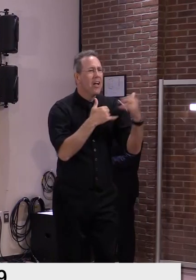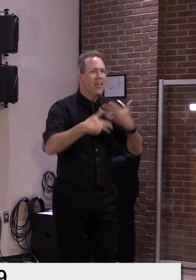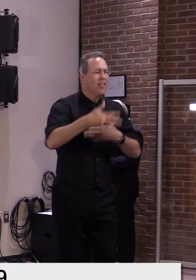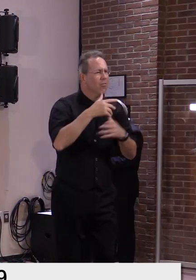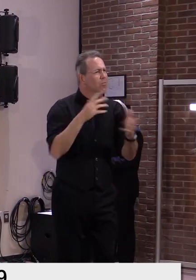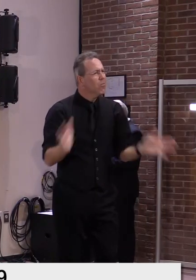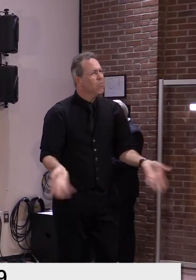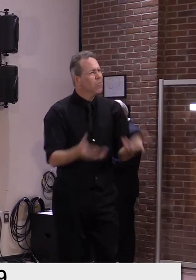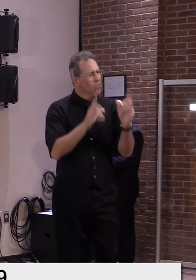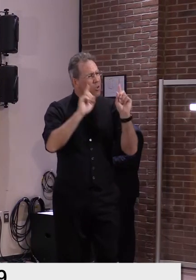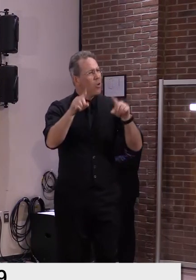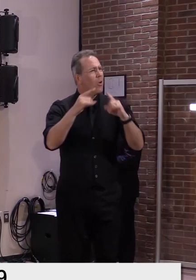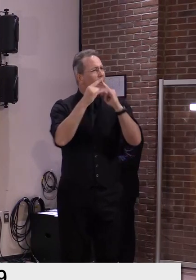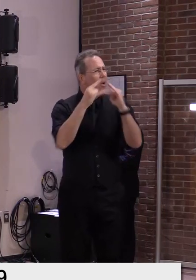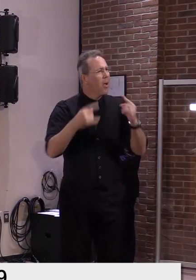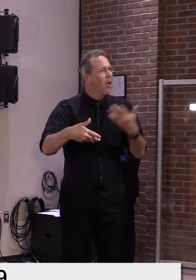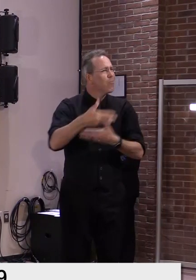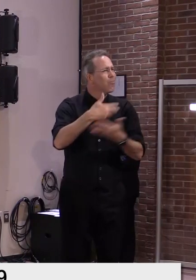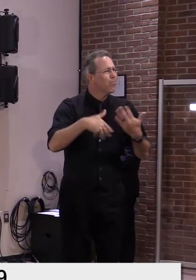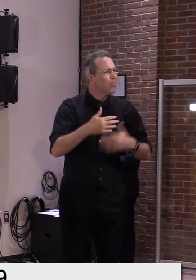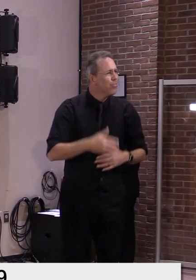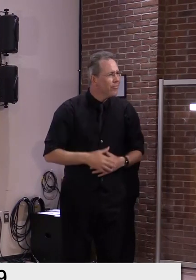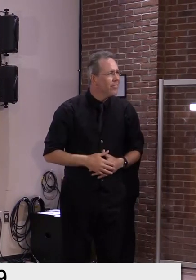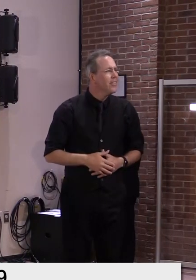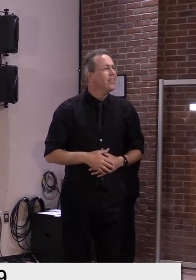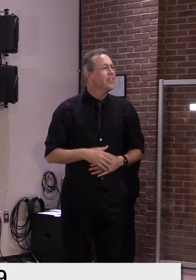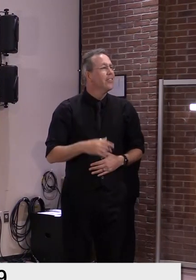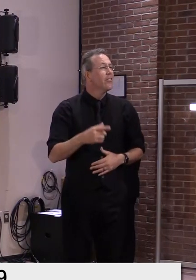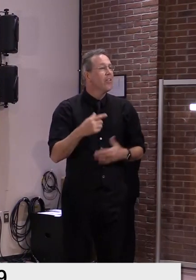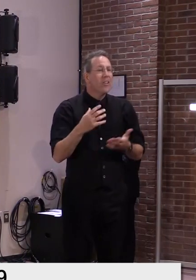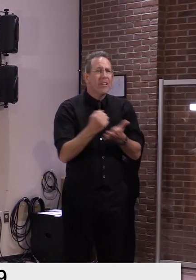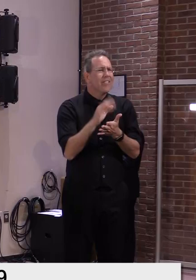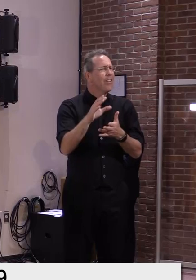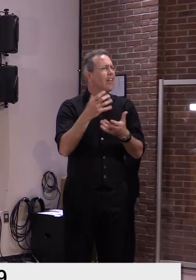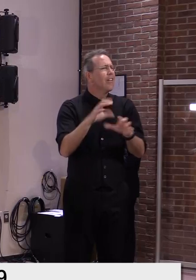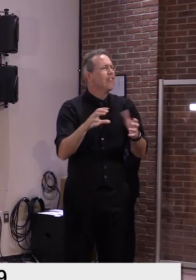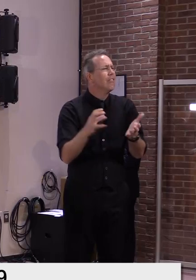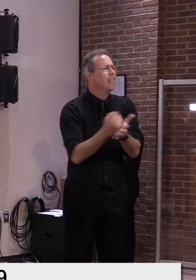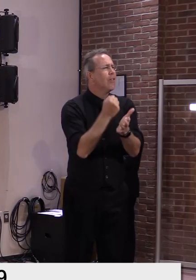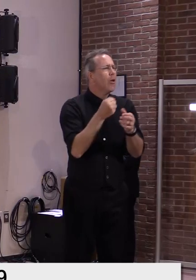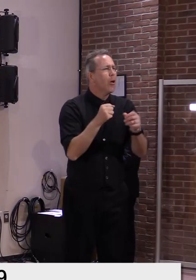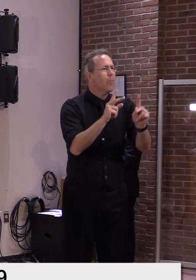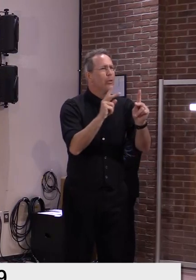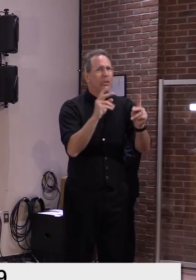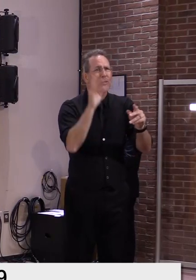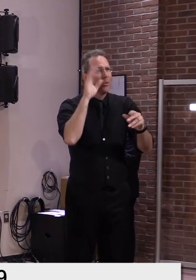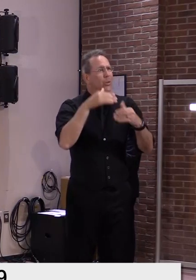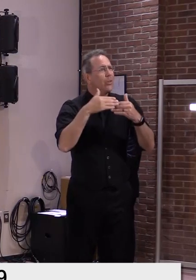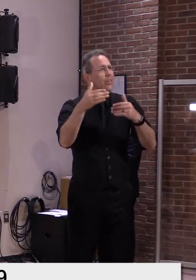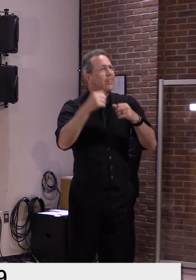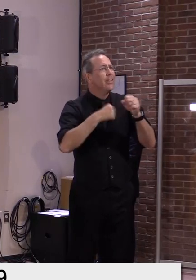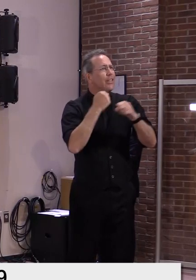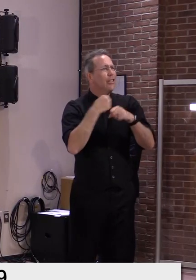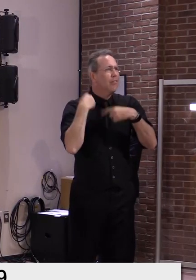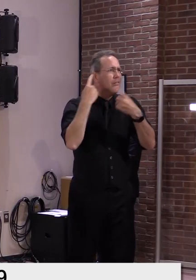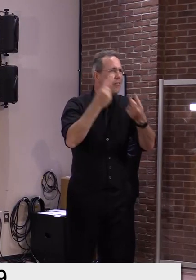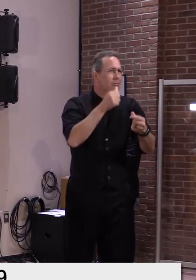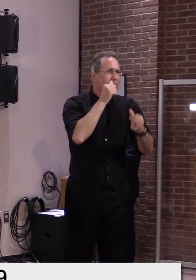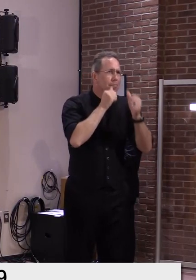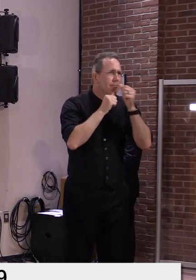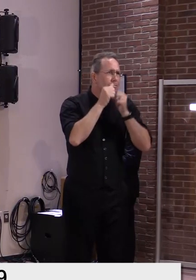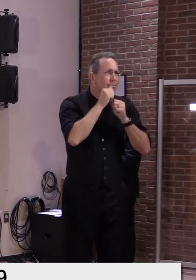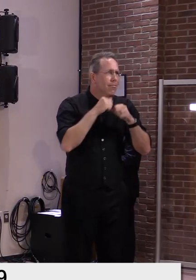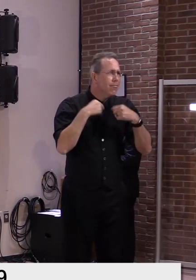unprecedented, the level of programs that are available and the money that has been put forth for